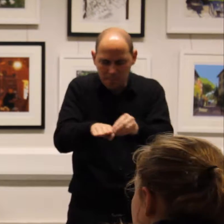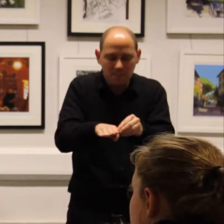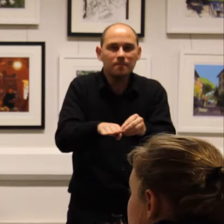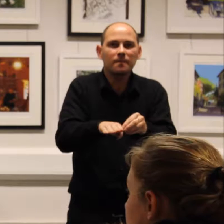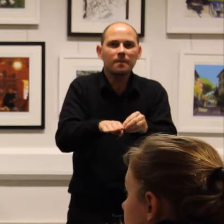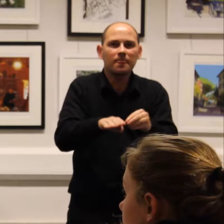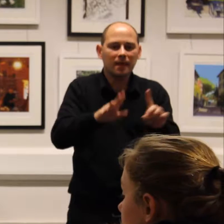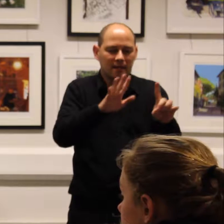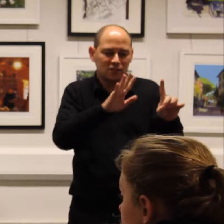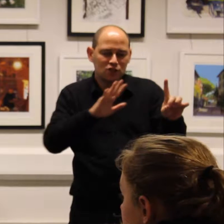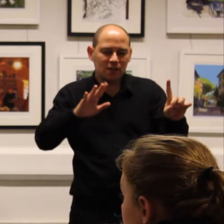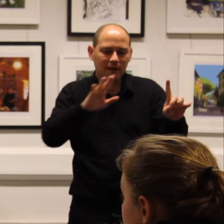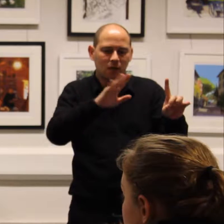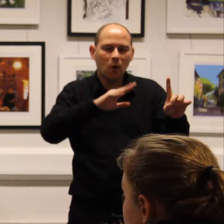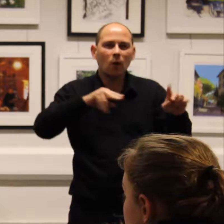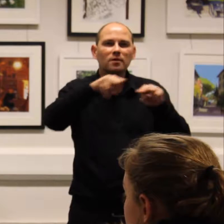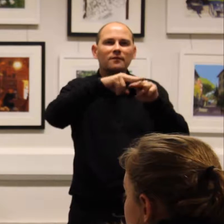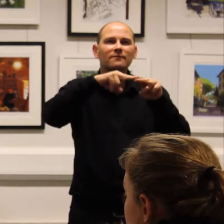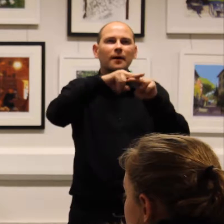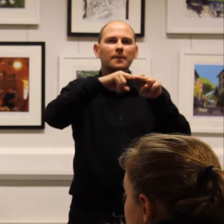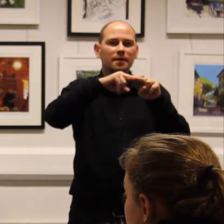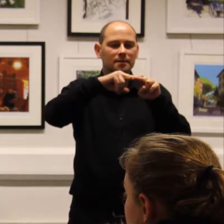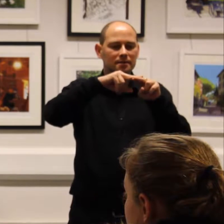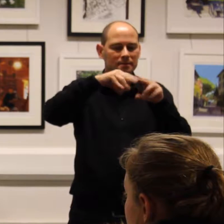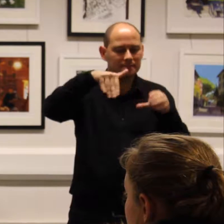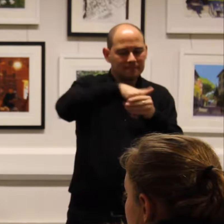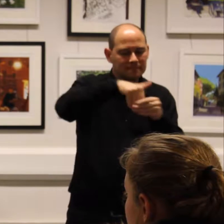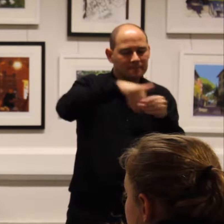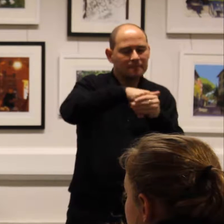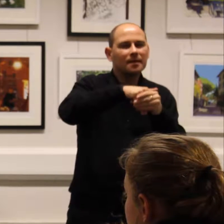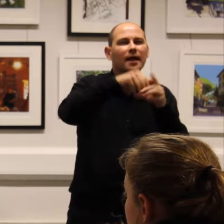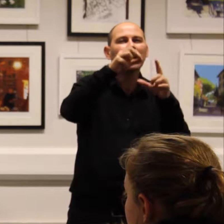families encased within the peat.